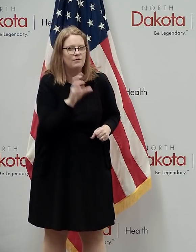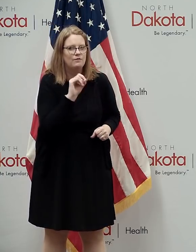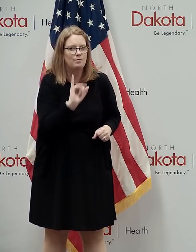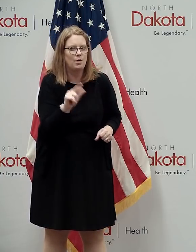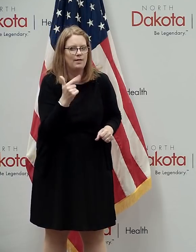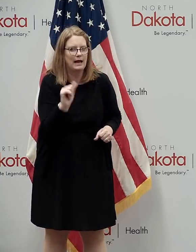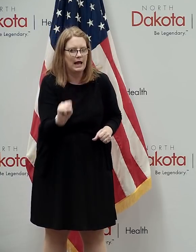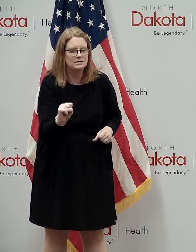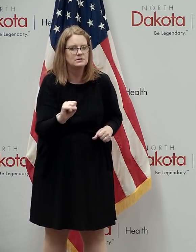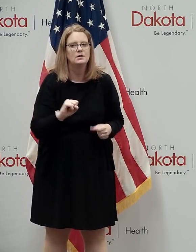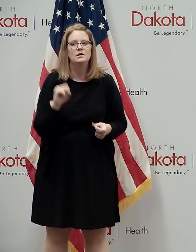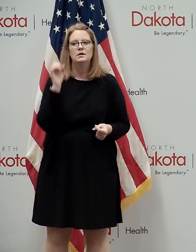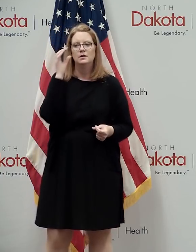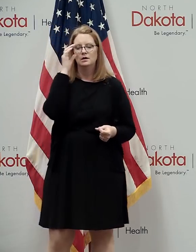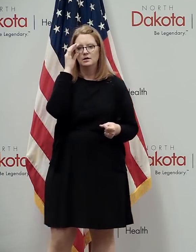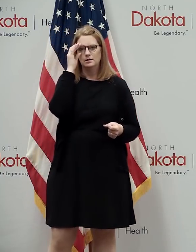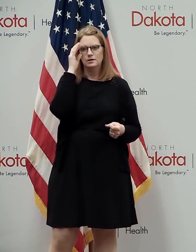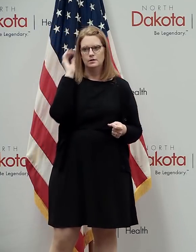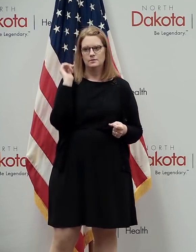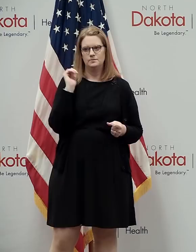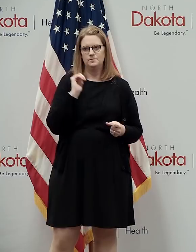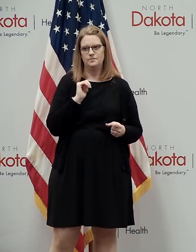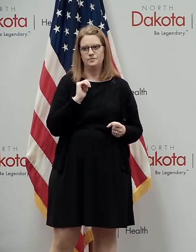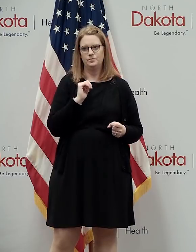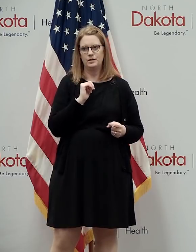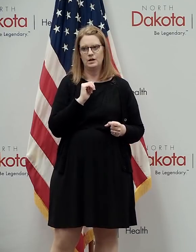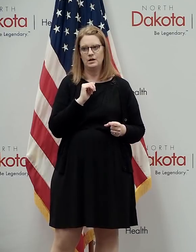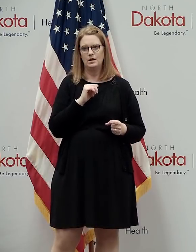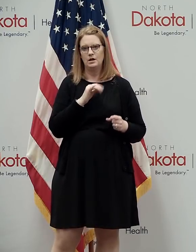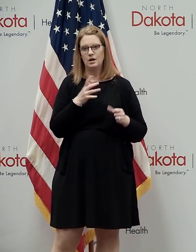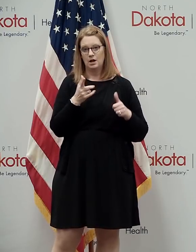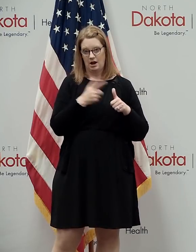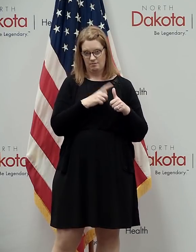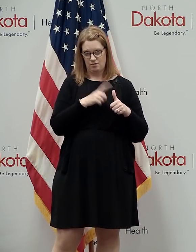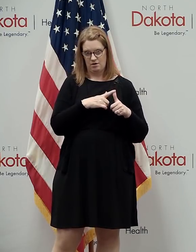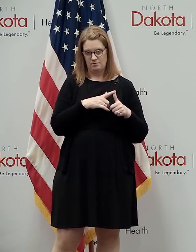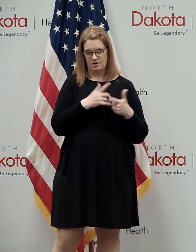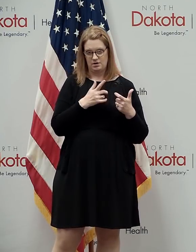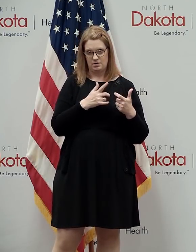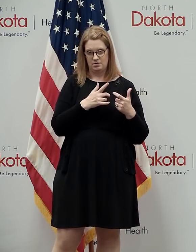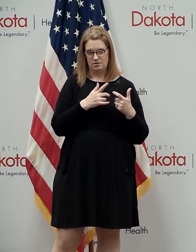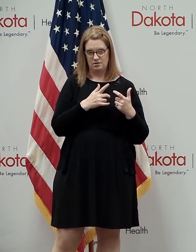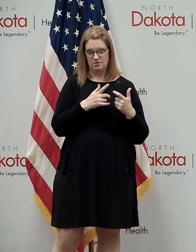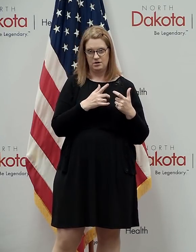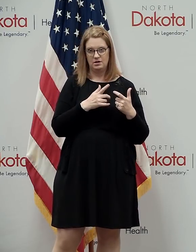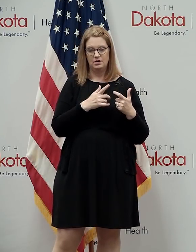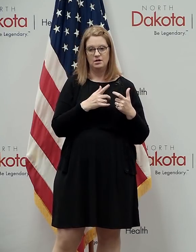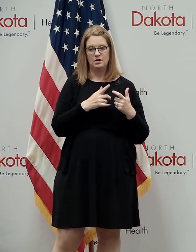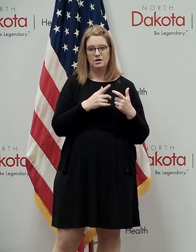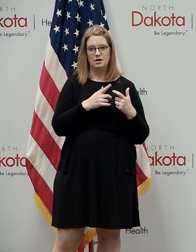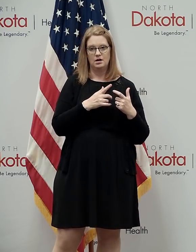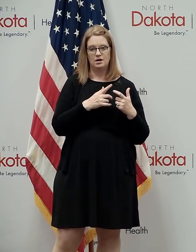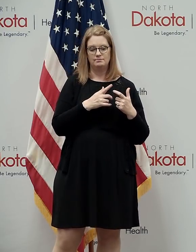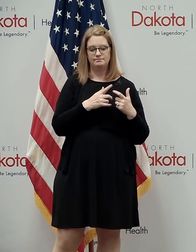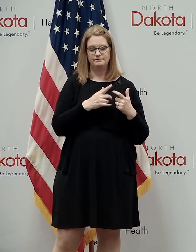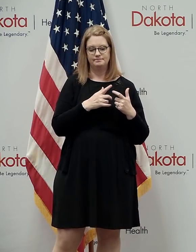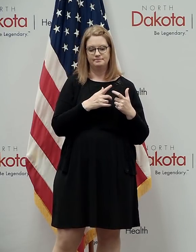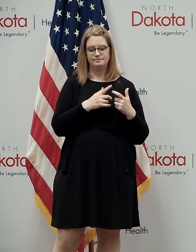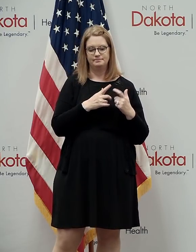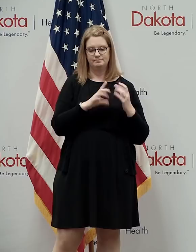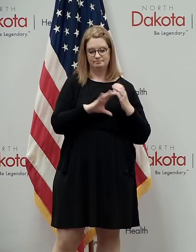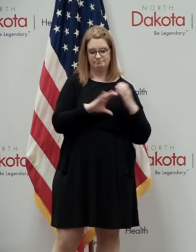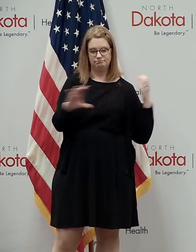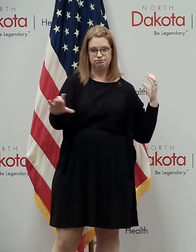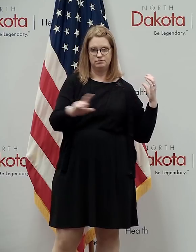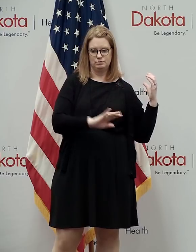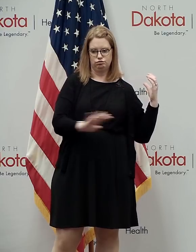you take our primary and lowest cost form of takeaway transportation and shut it down with a